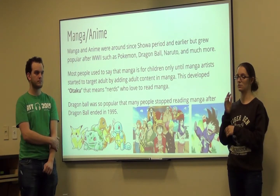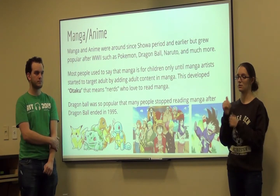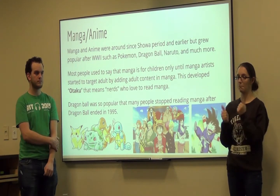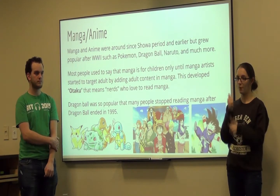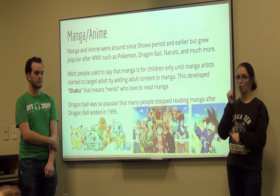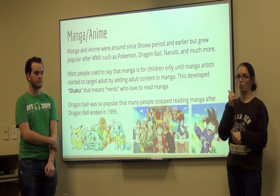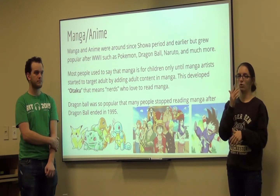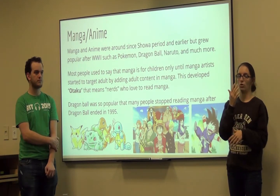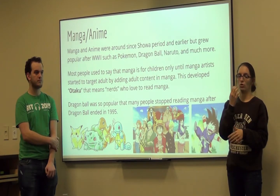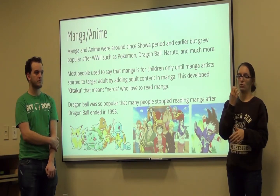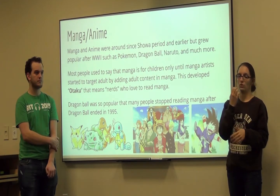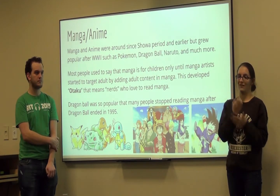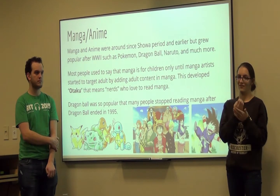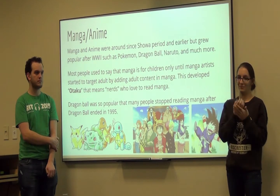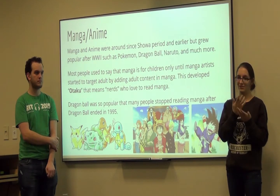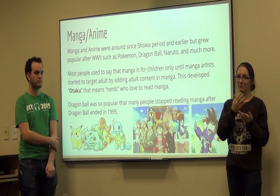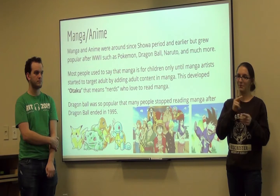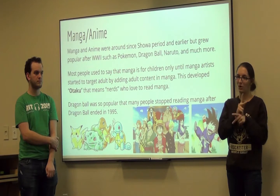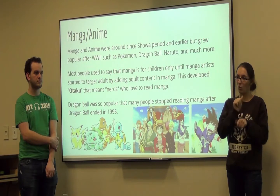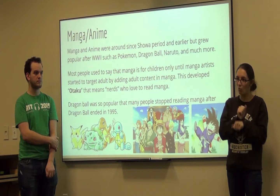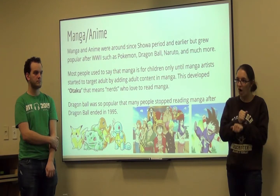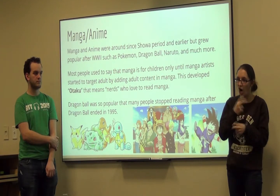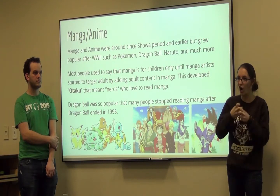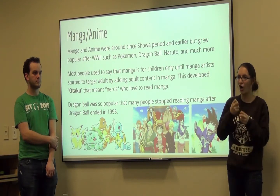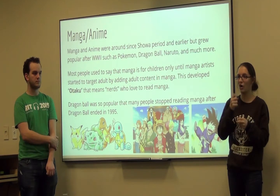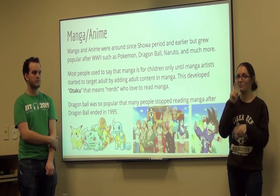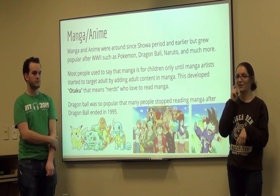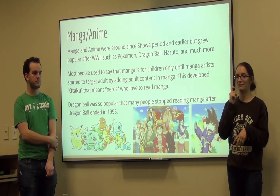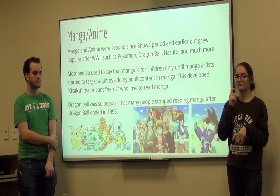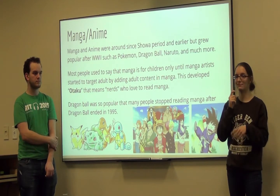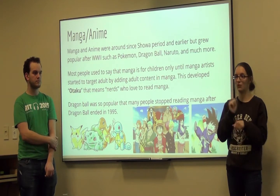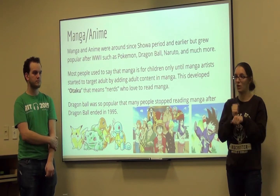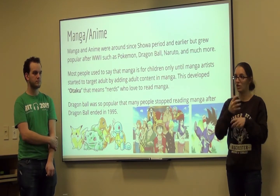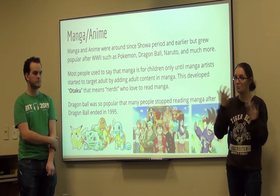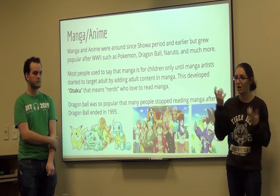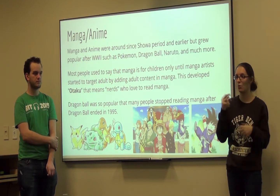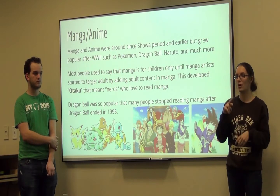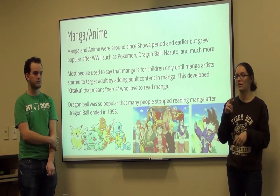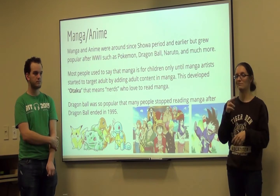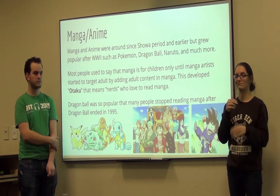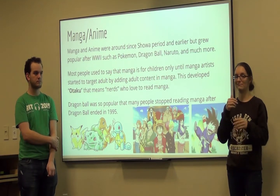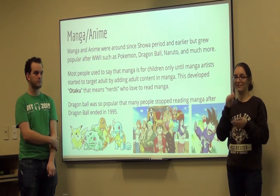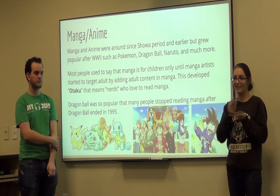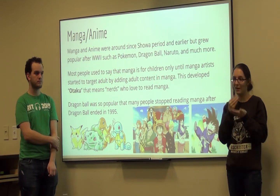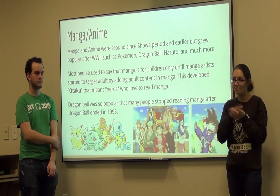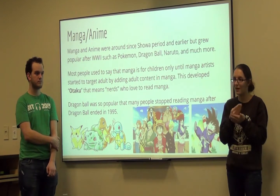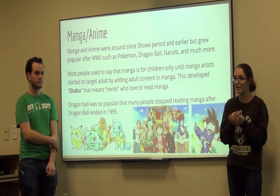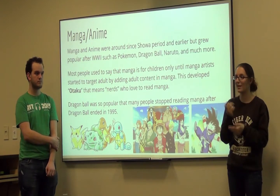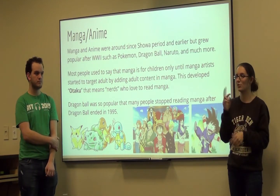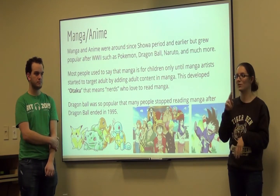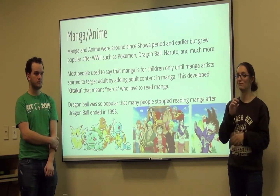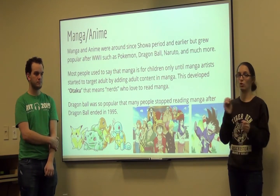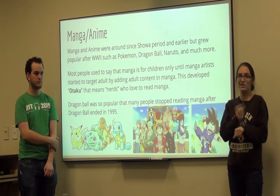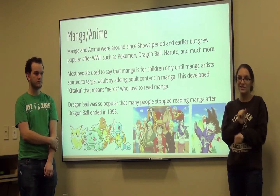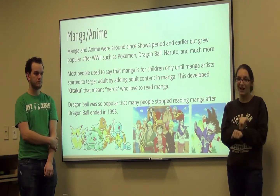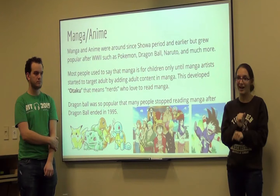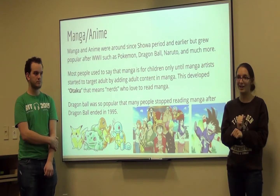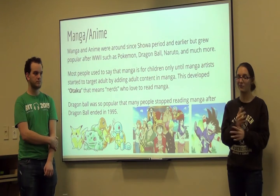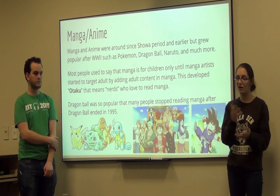it was an economic boom. People were working harder than ever before. People had less money even though